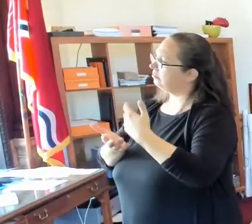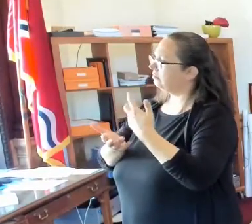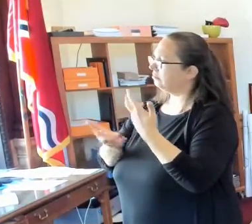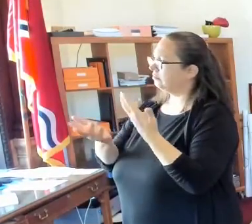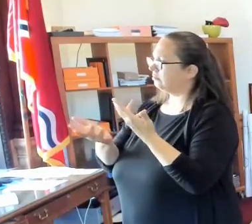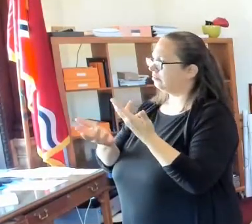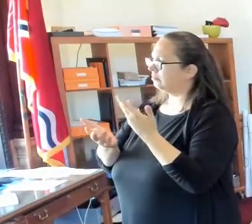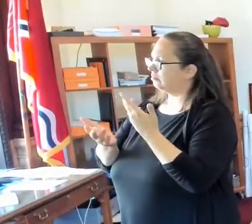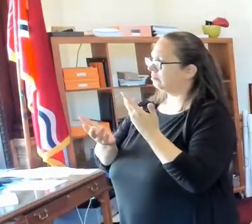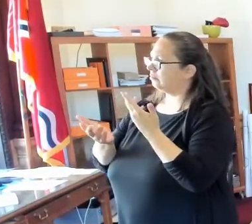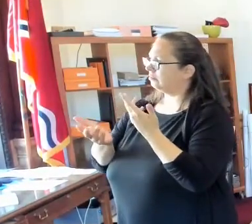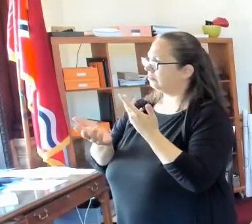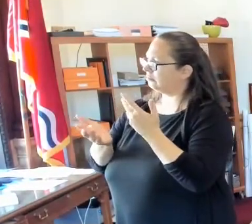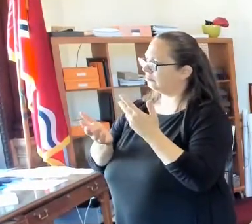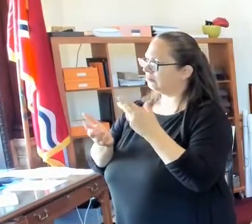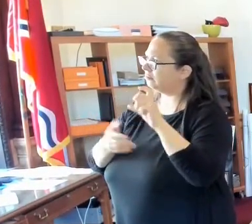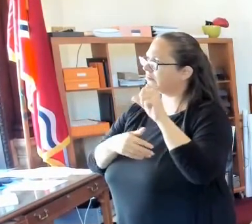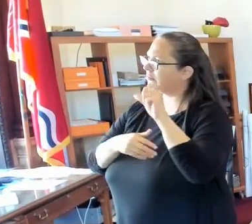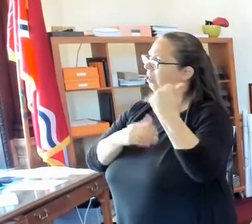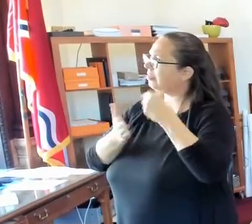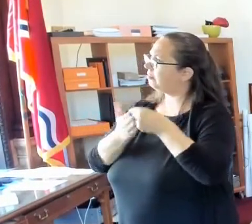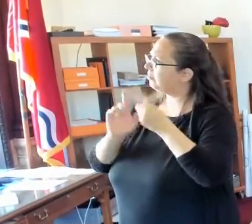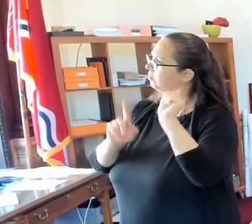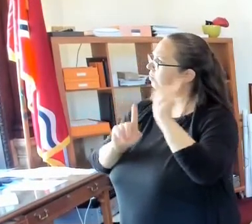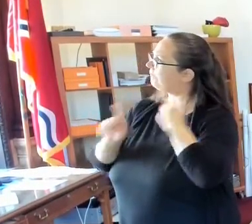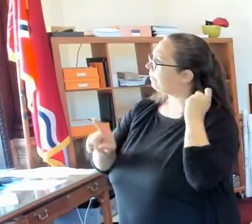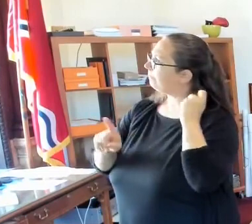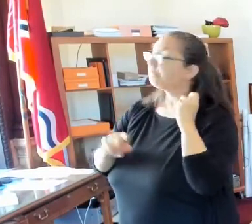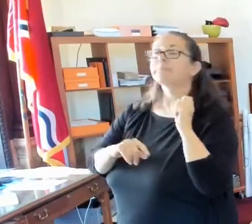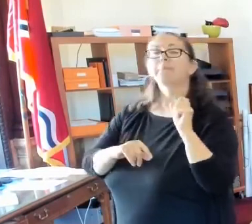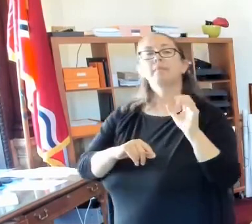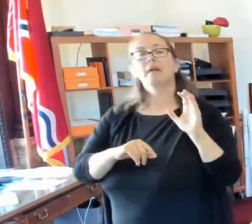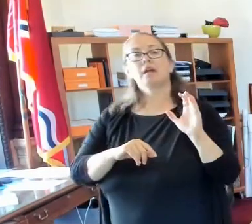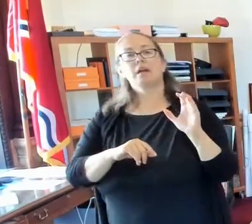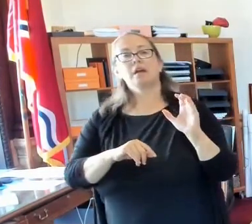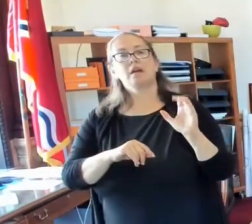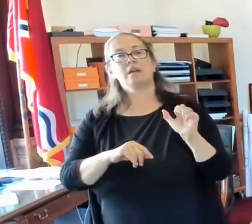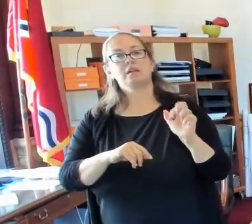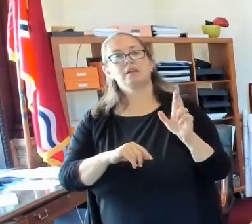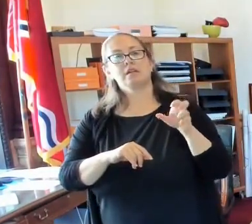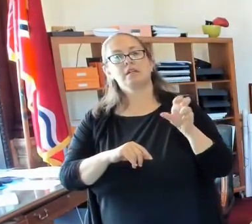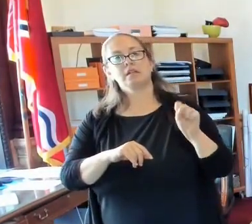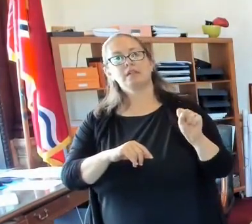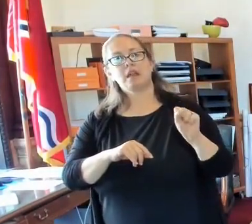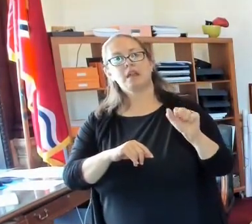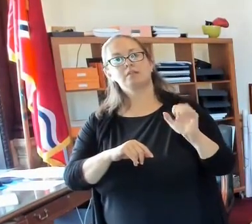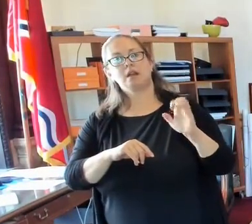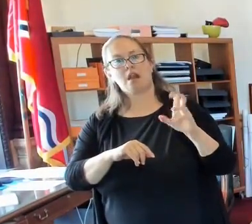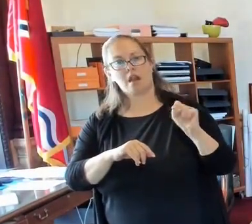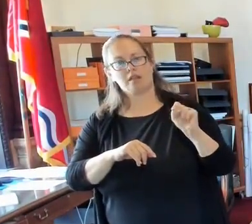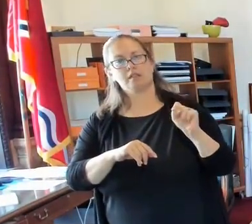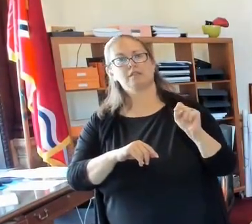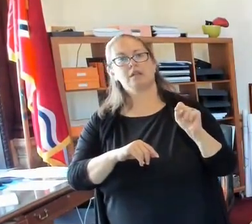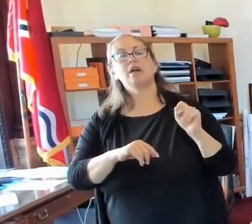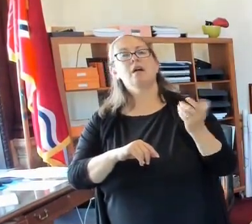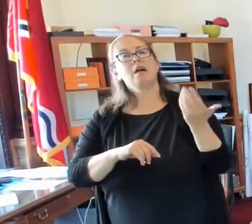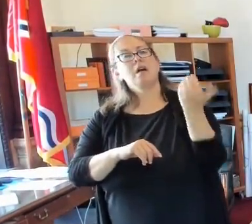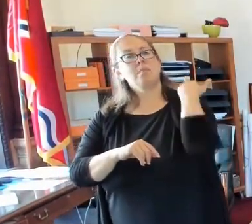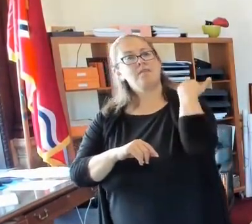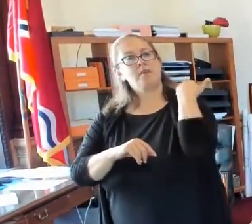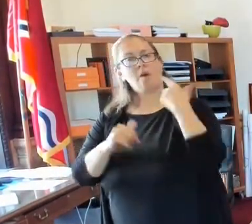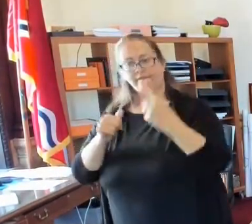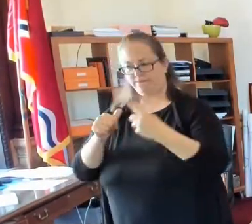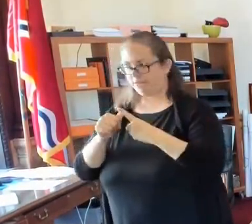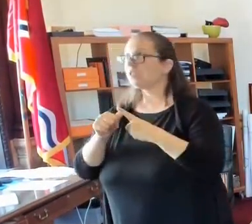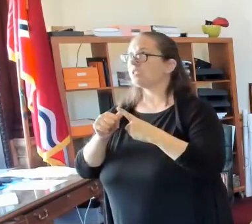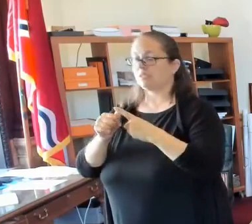for the assistance coming from? It's coming from the CARES Act funds, Chris. When we originally allocated the CARES